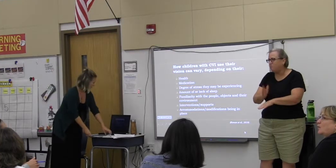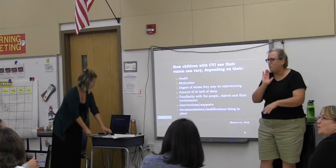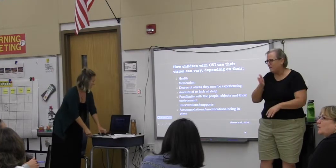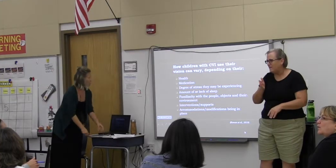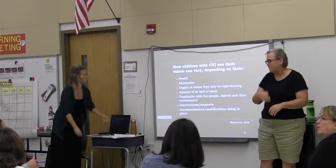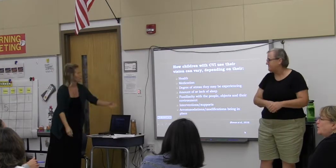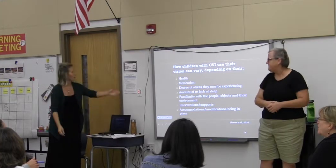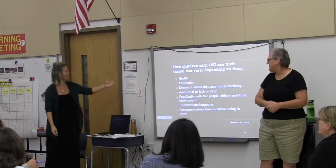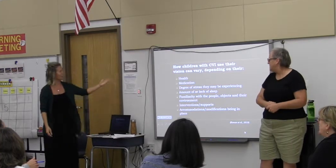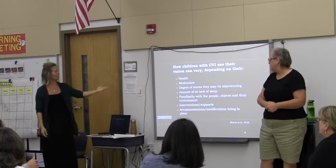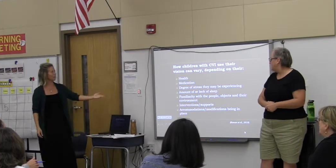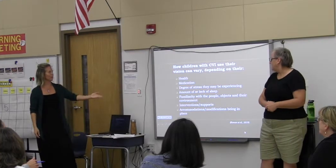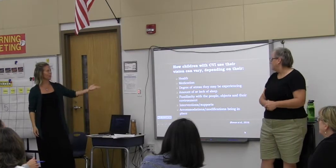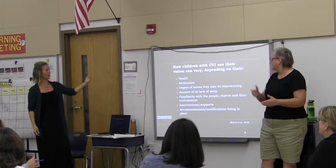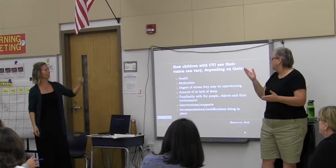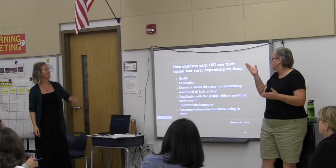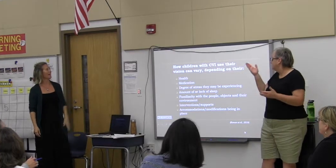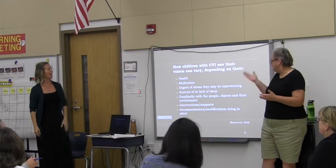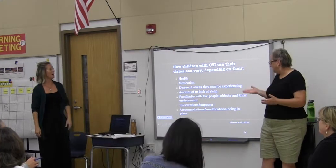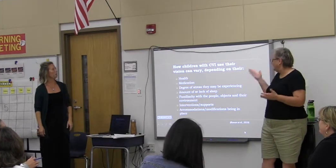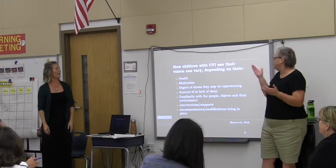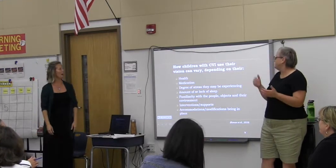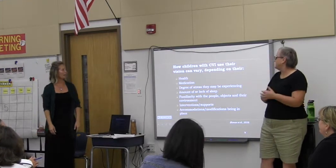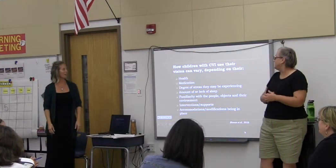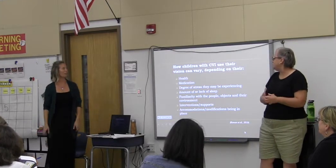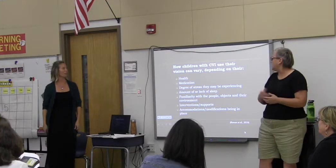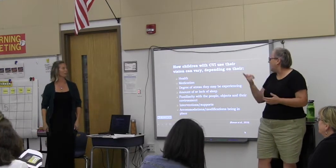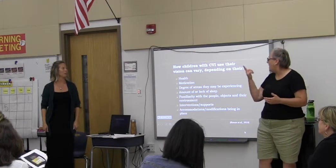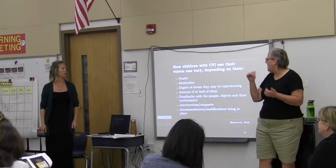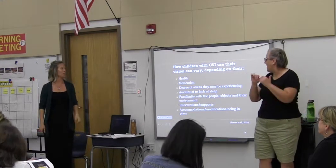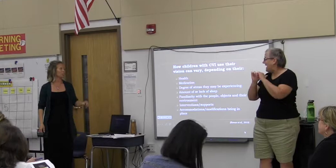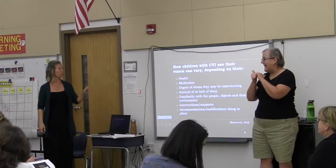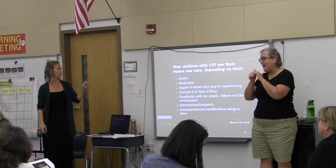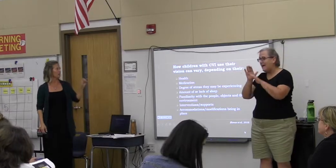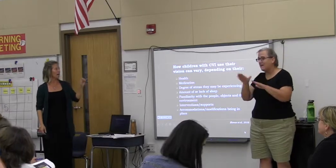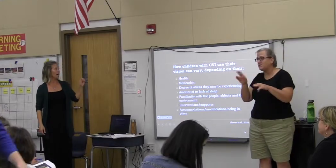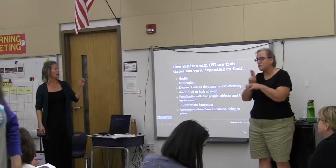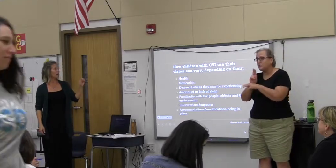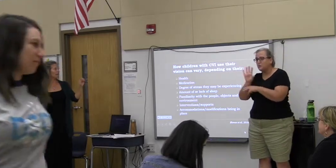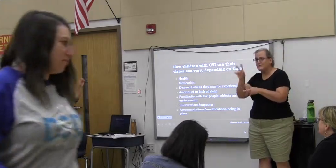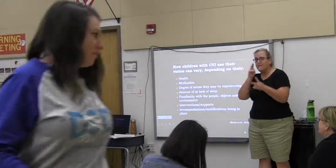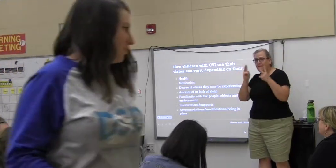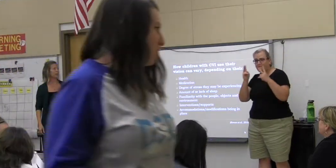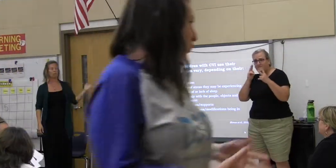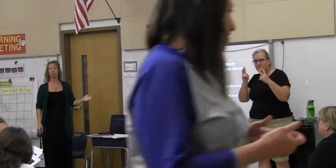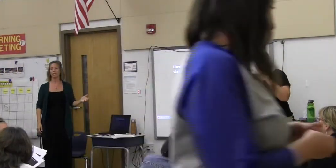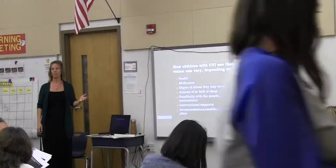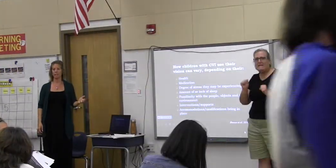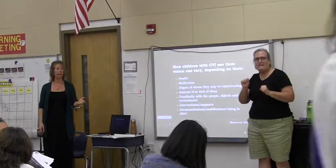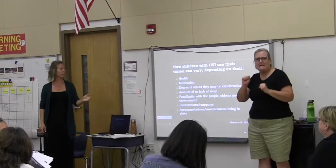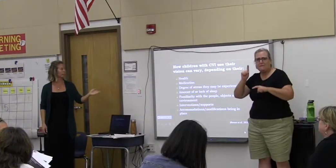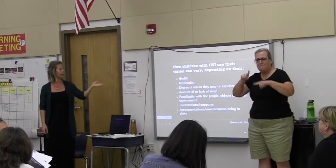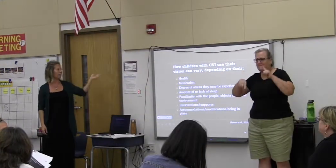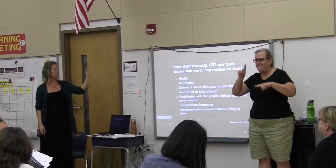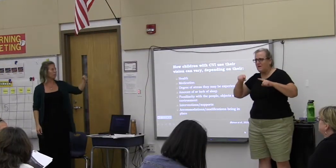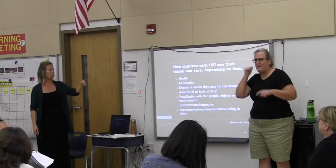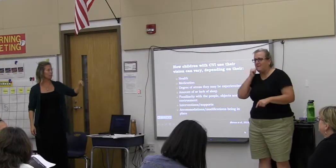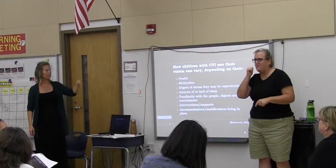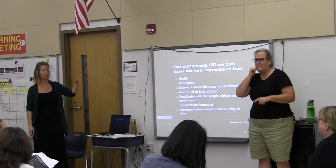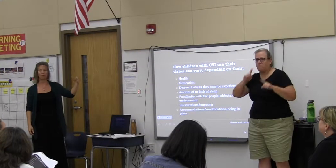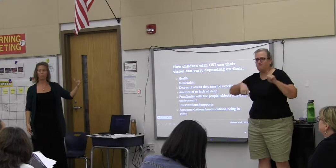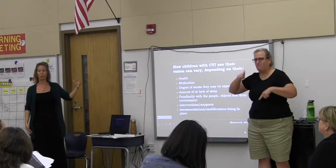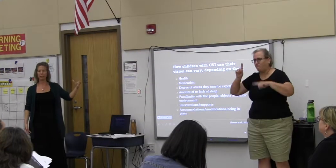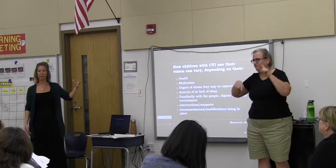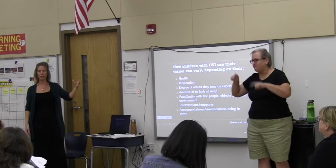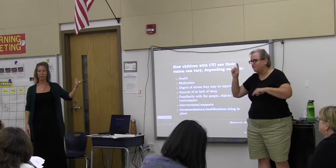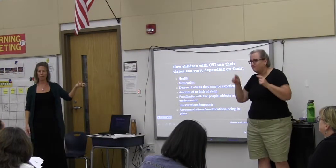those other papers? Oh, well, here it is right here. How kiddos would use their vision. It can vary from day to day. A couple